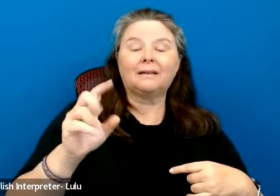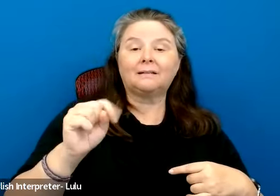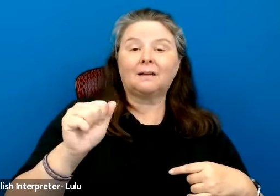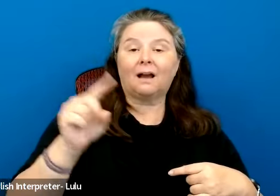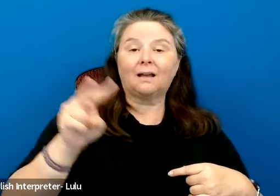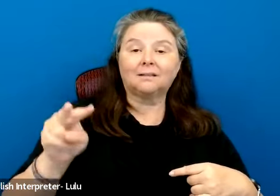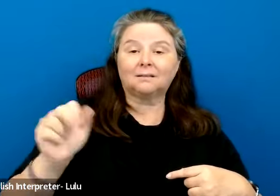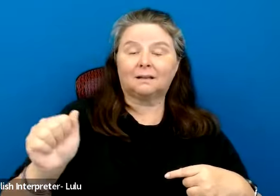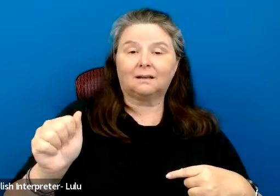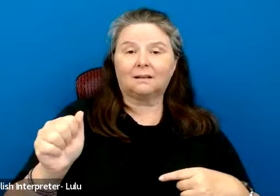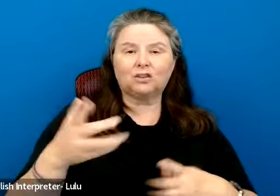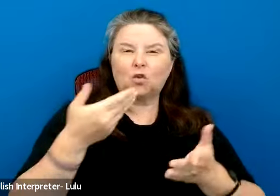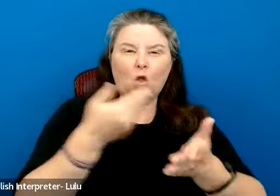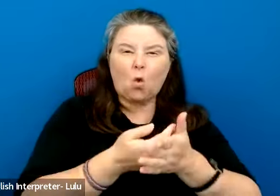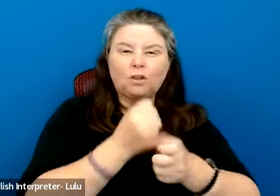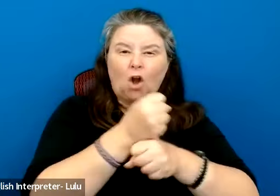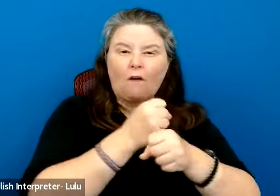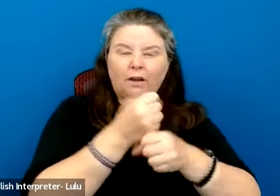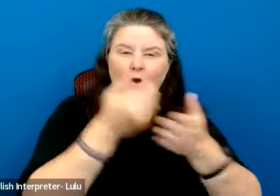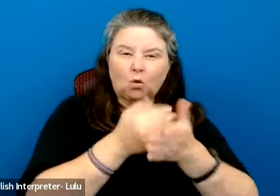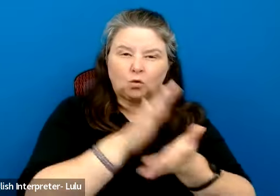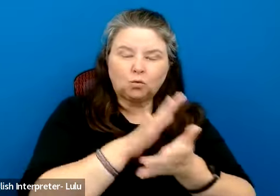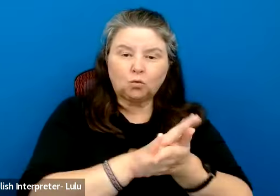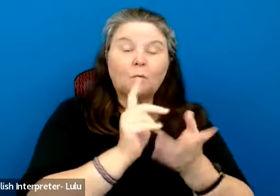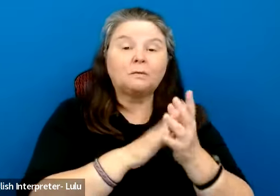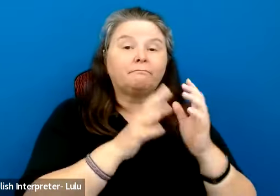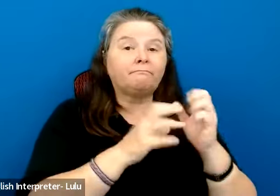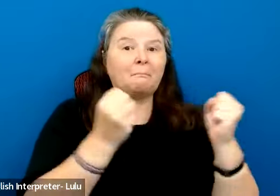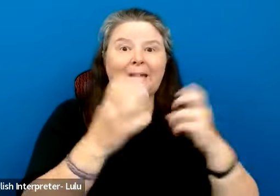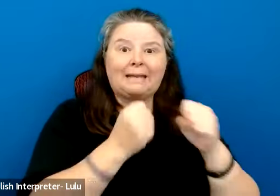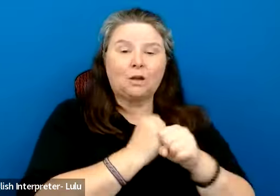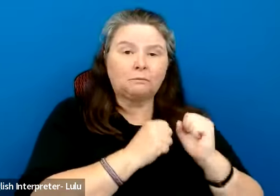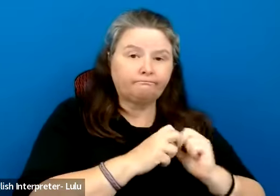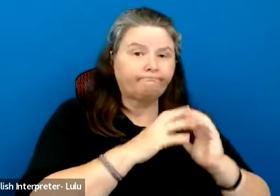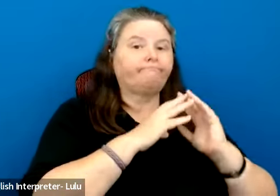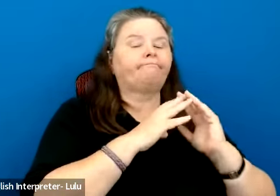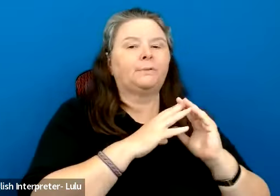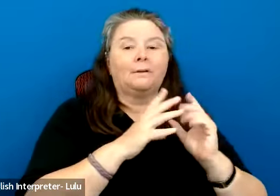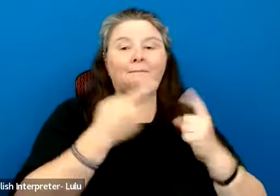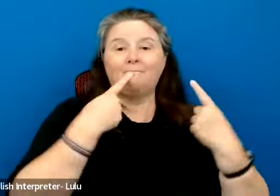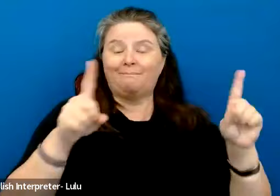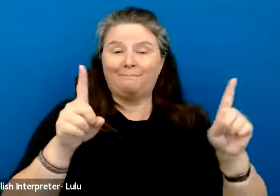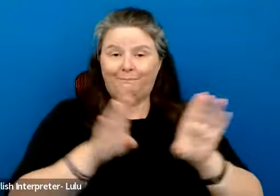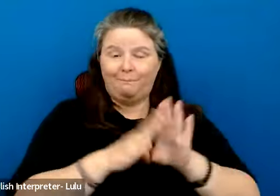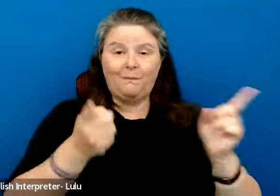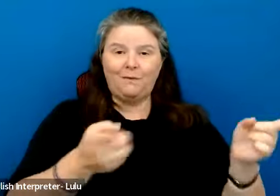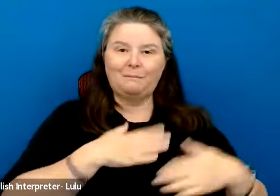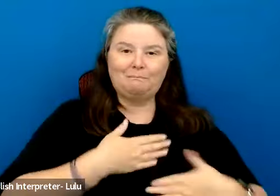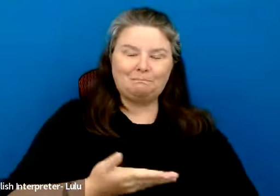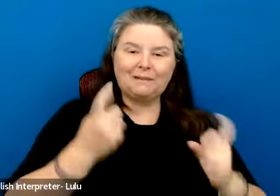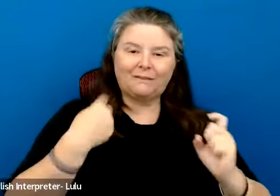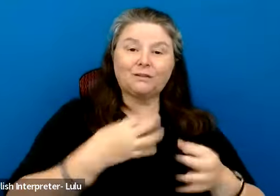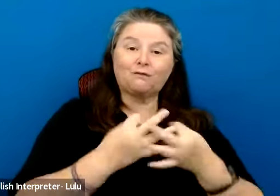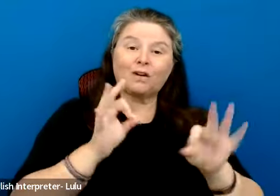just around the corner from the school. It was under construction for years and it's finally open. They were gracious enough to give us